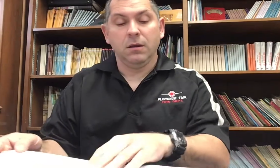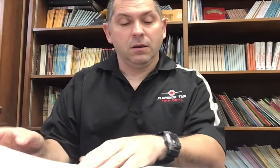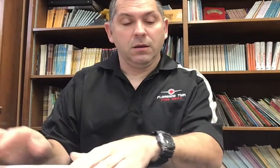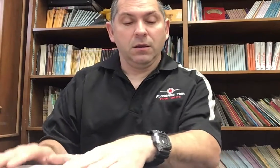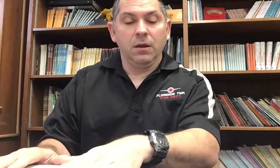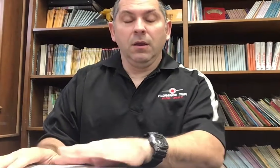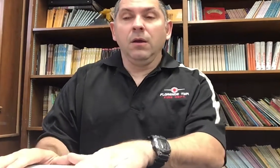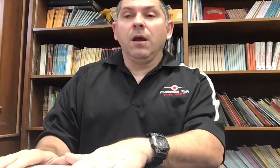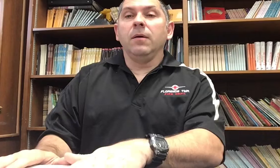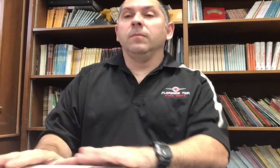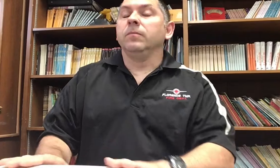911.